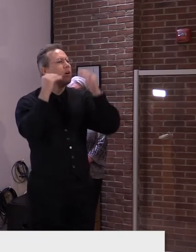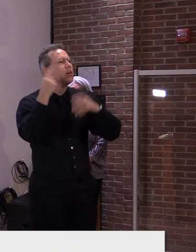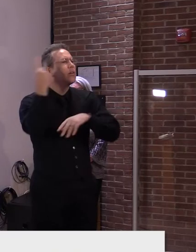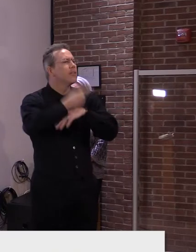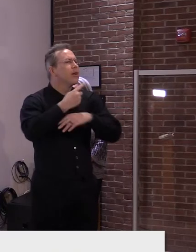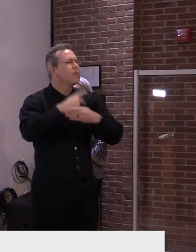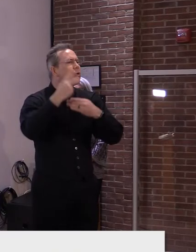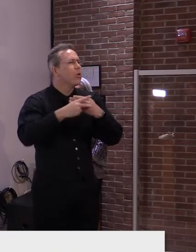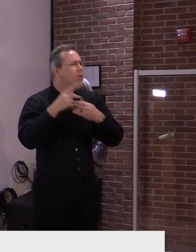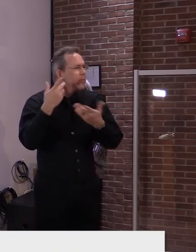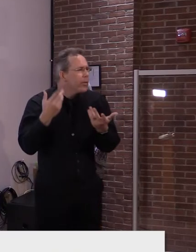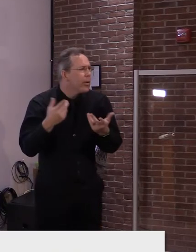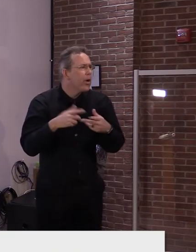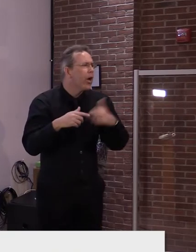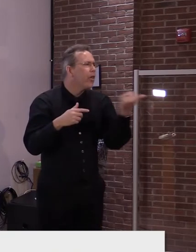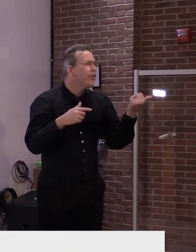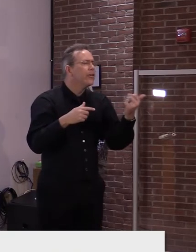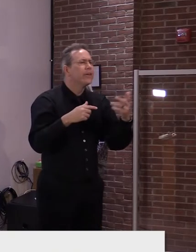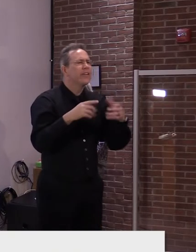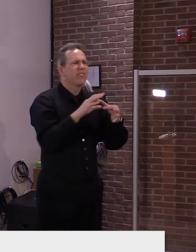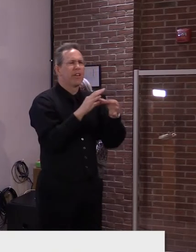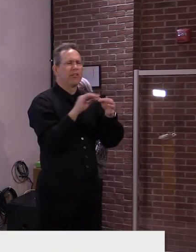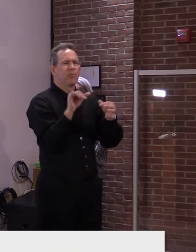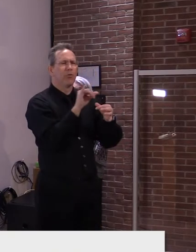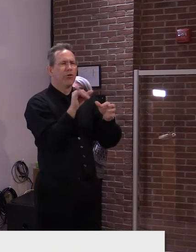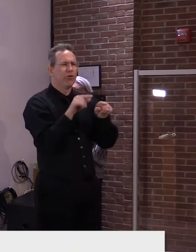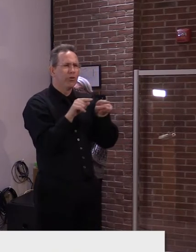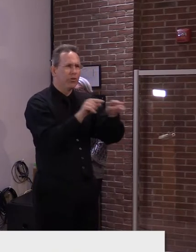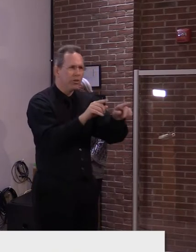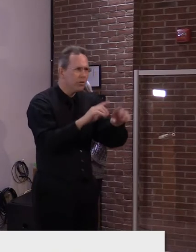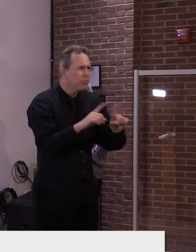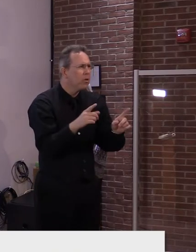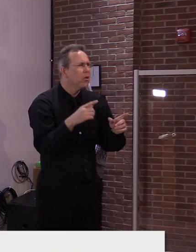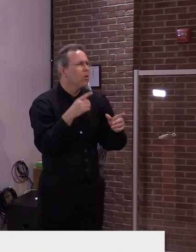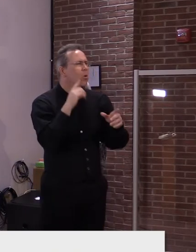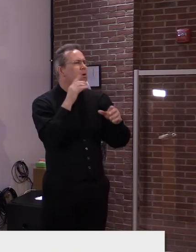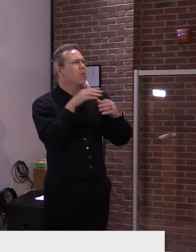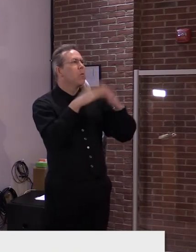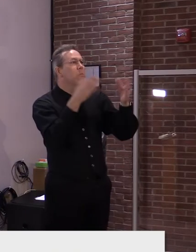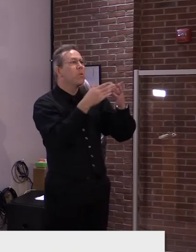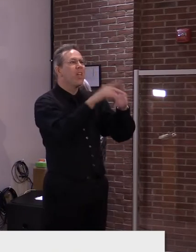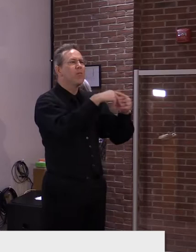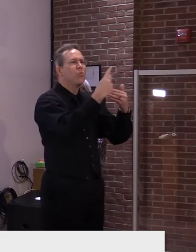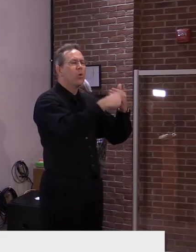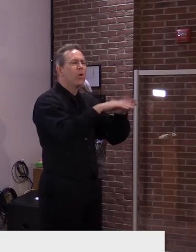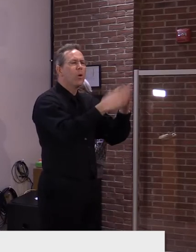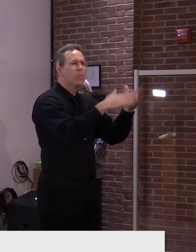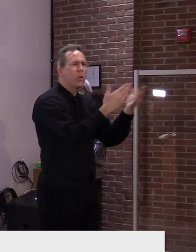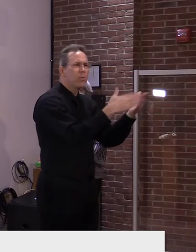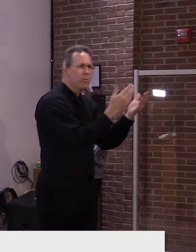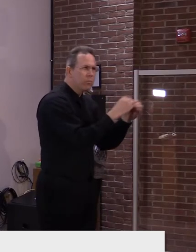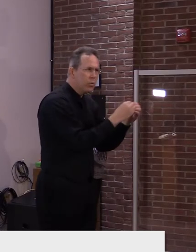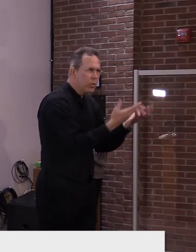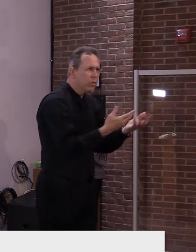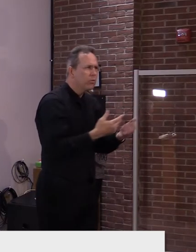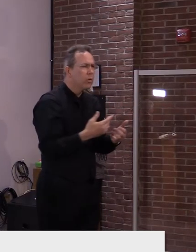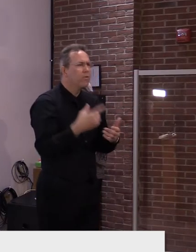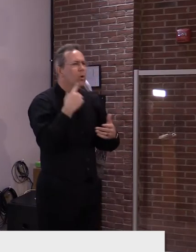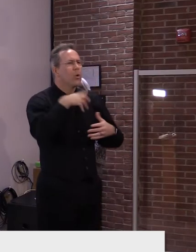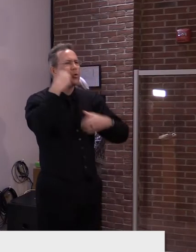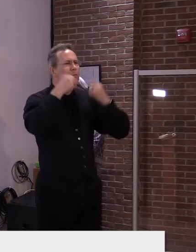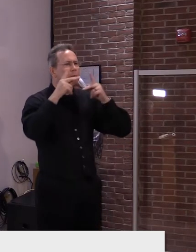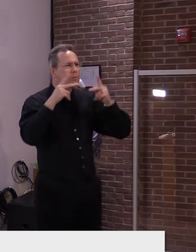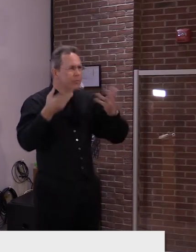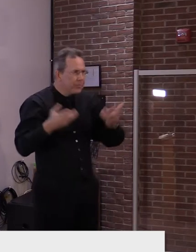in the very near future, as well as vaccination starts taking hold here in this state. And it